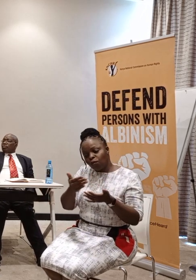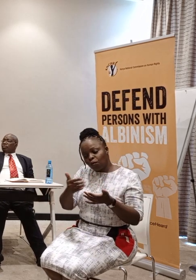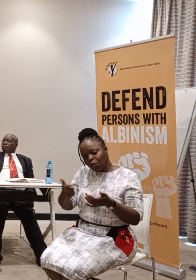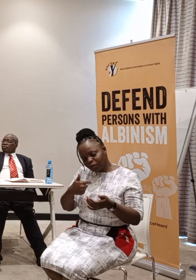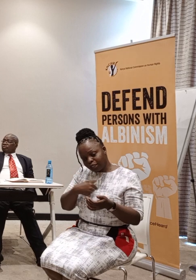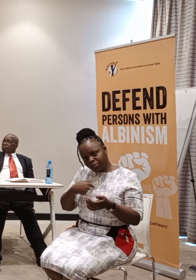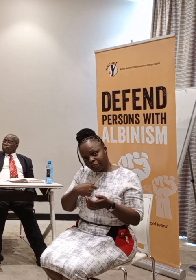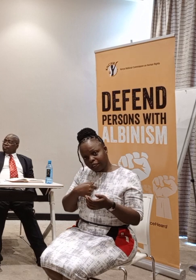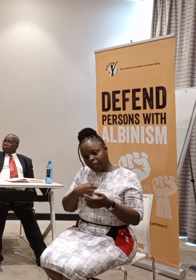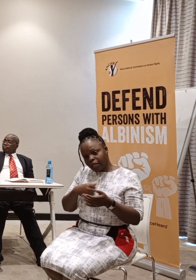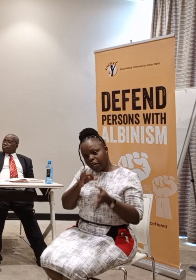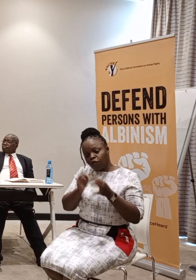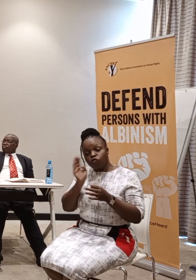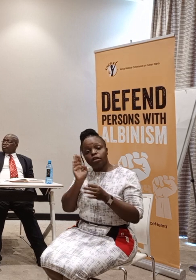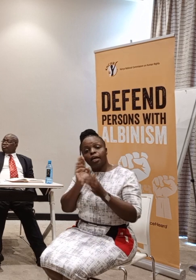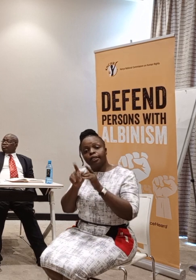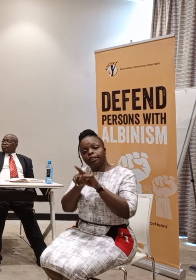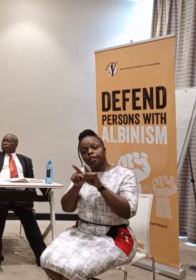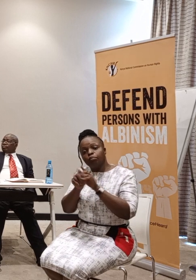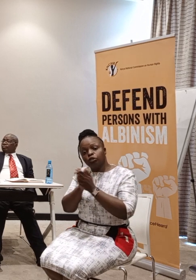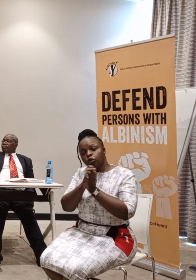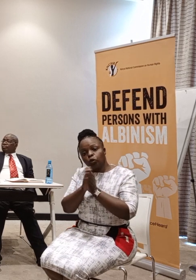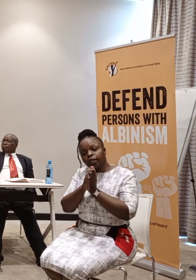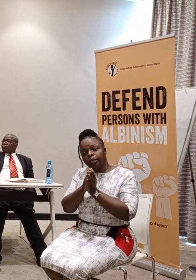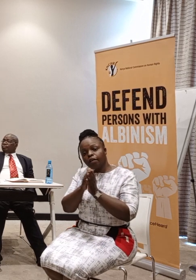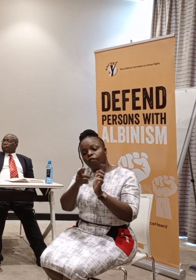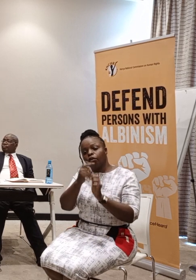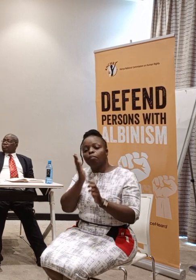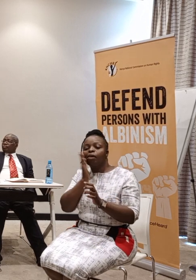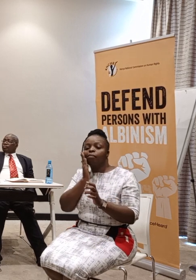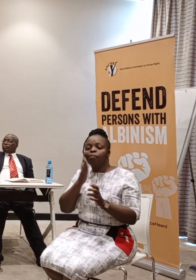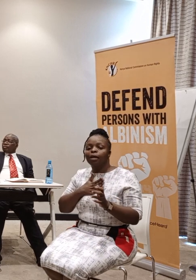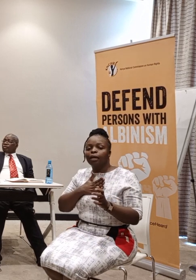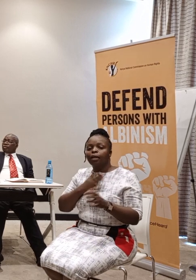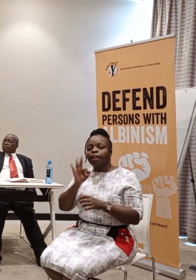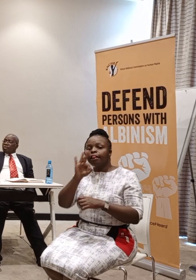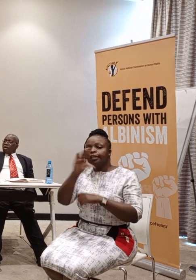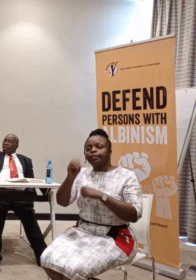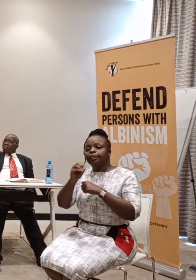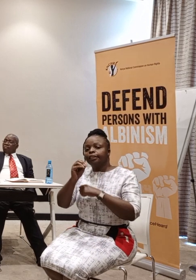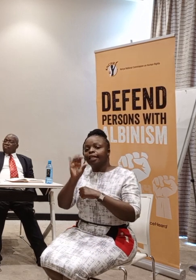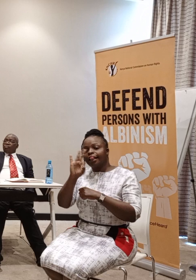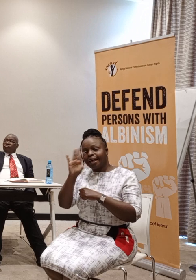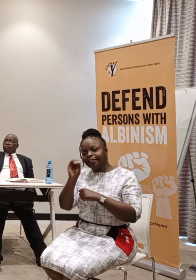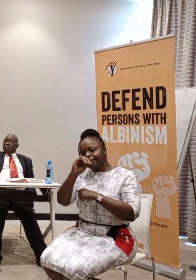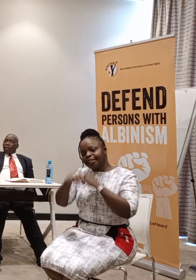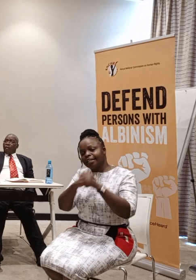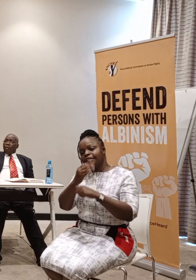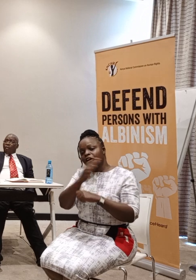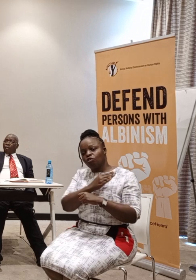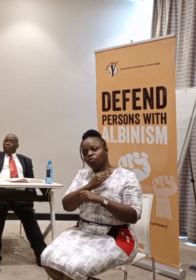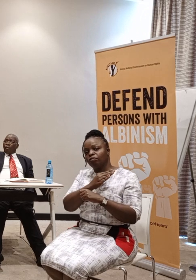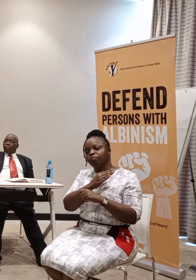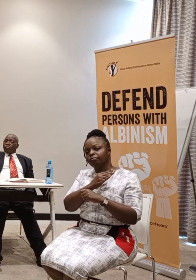mother 30 plus years after, what does that tell us? What does that tell us?